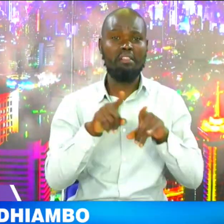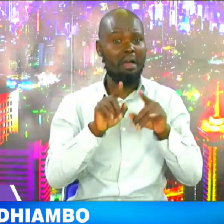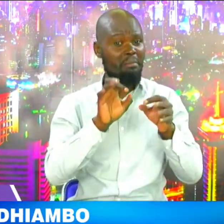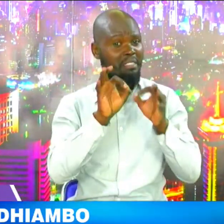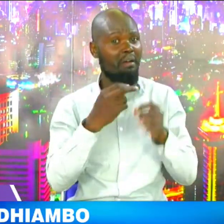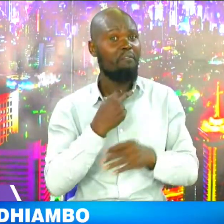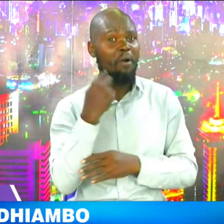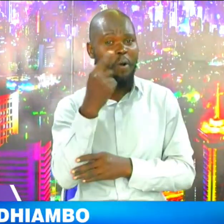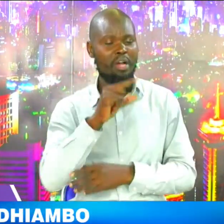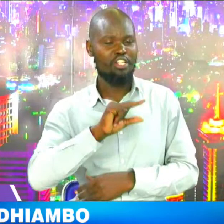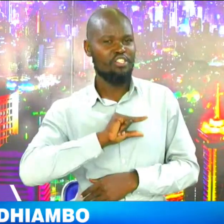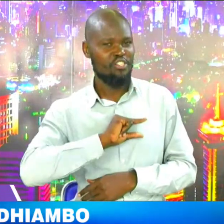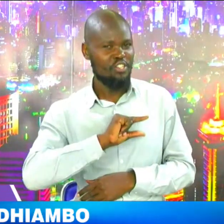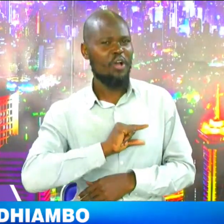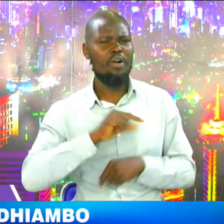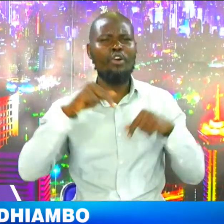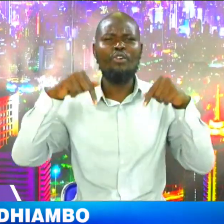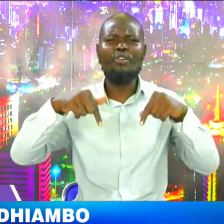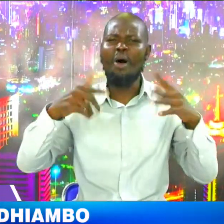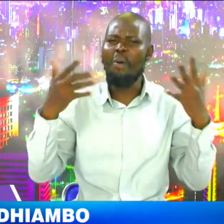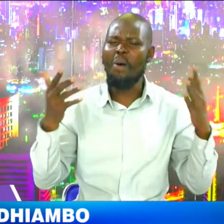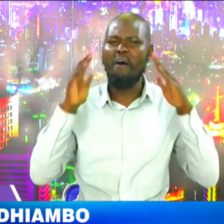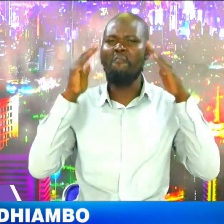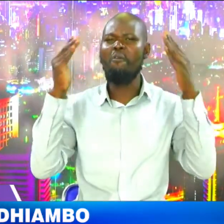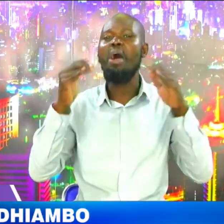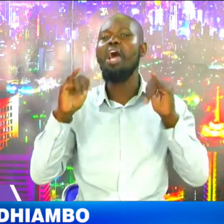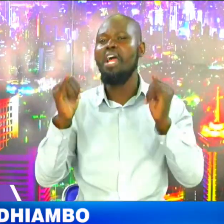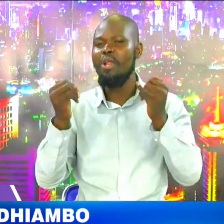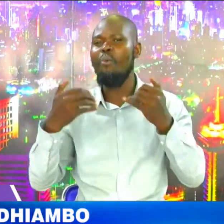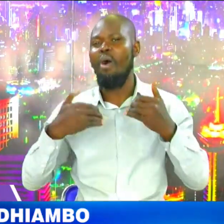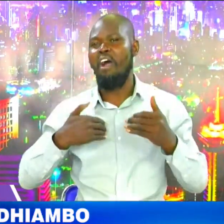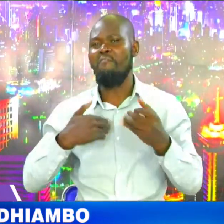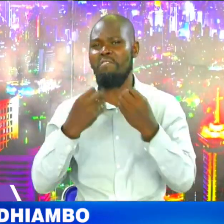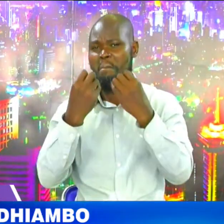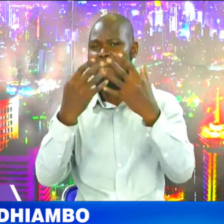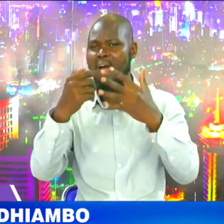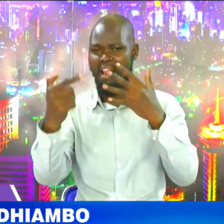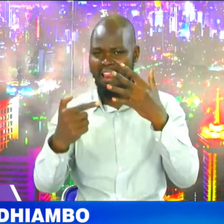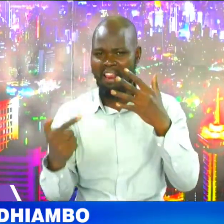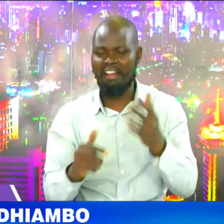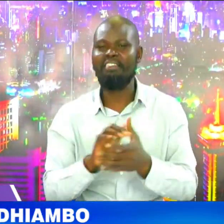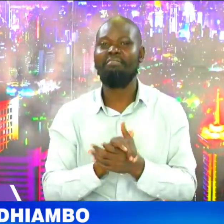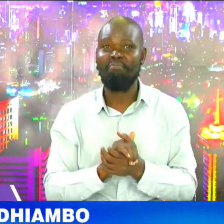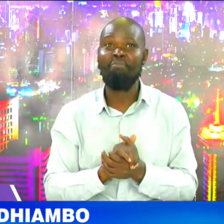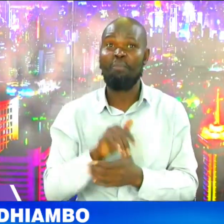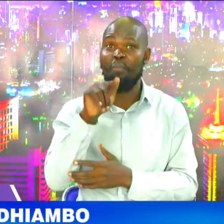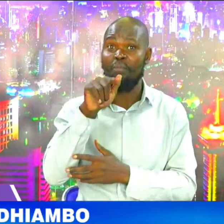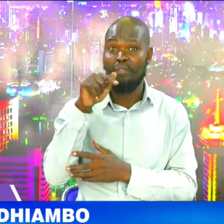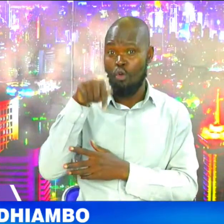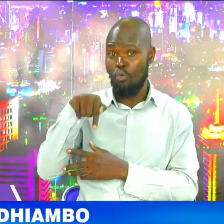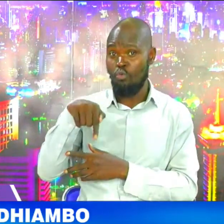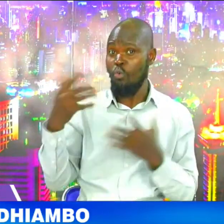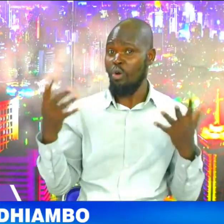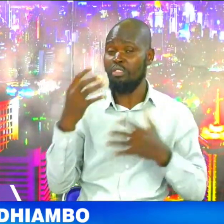Elvis Odhiambo, and sign language interpreter voicing is Gideon Minor. Let us focus in the world of news and inform you what is happening in our